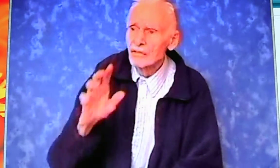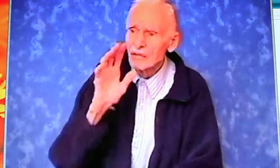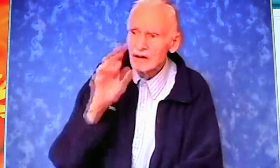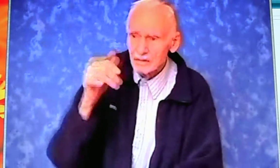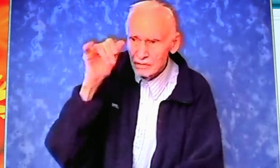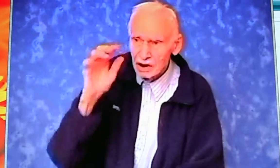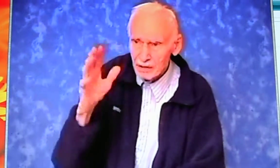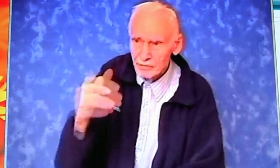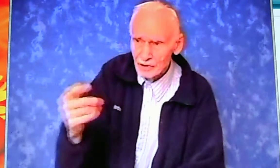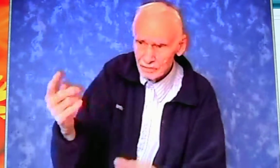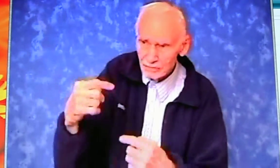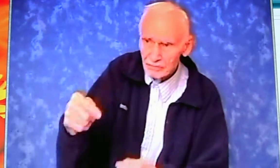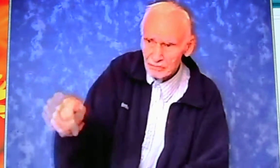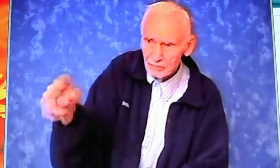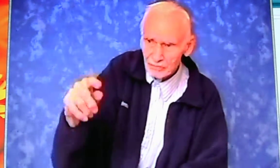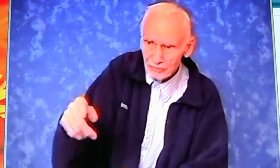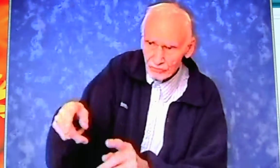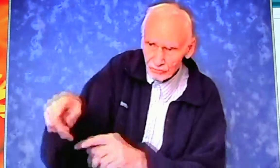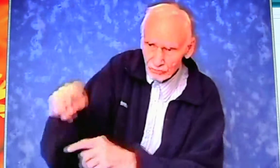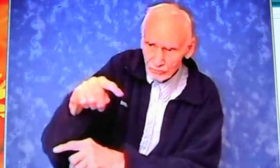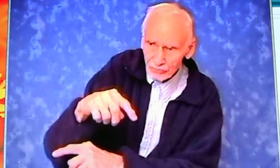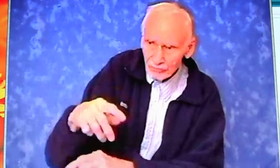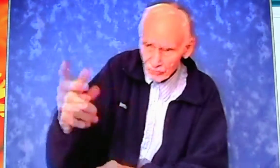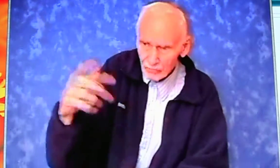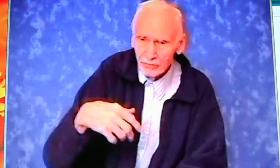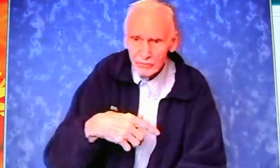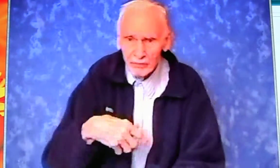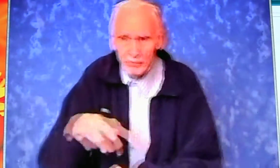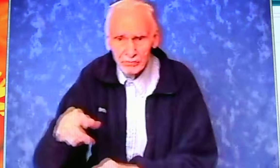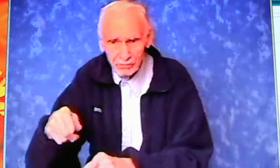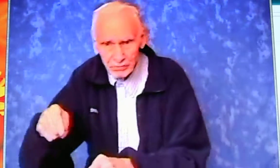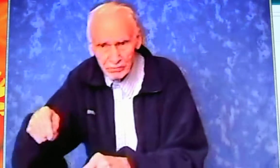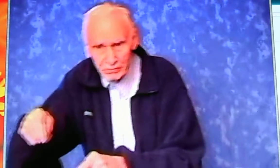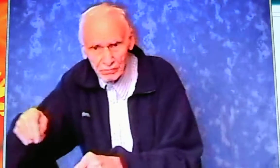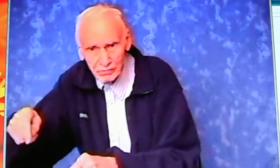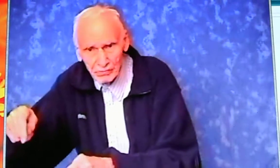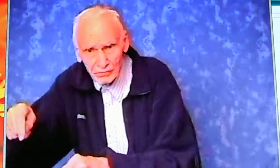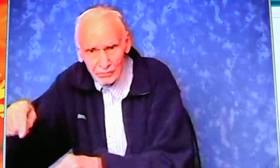And I told my brother to go get my mom to bring her here.